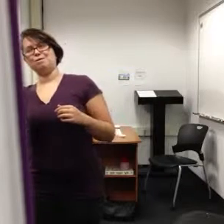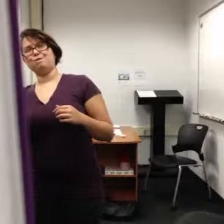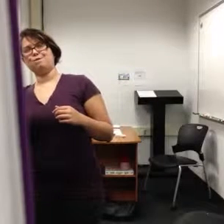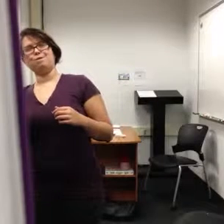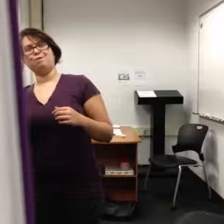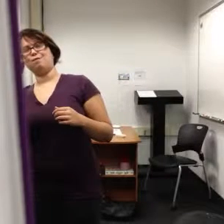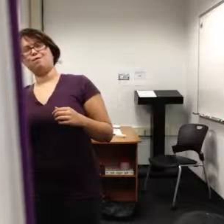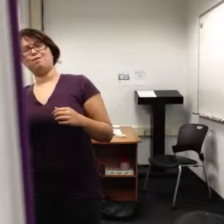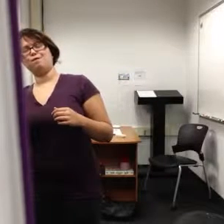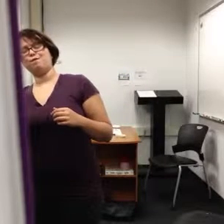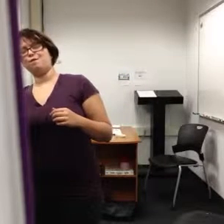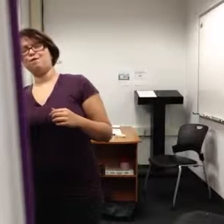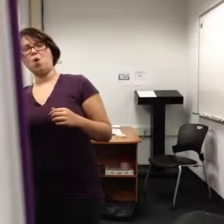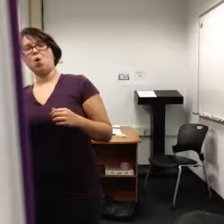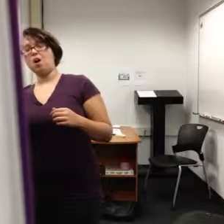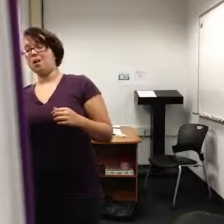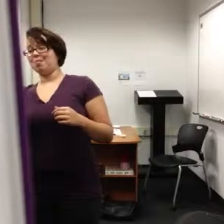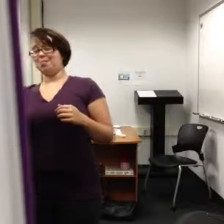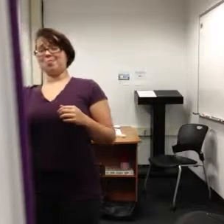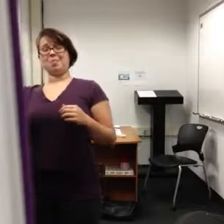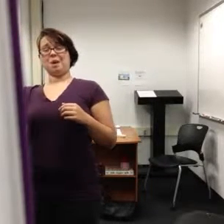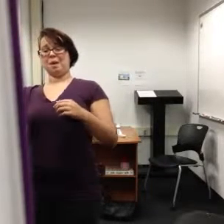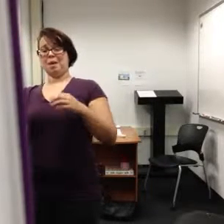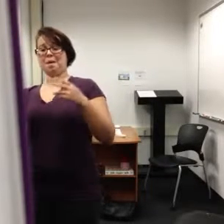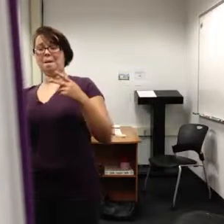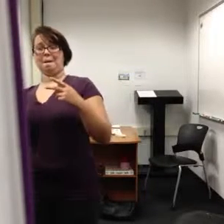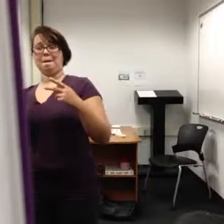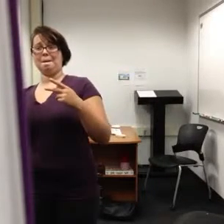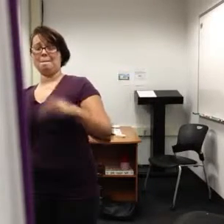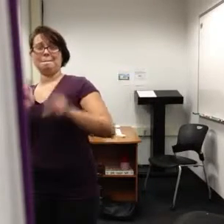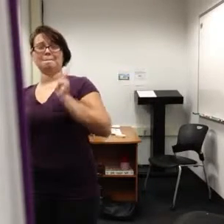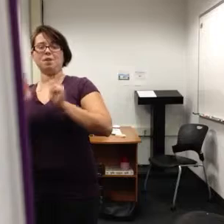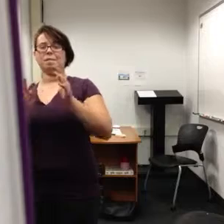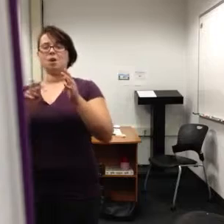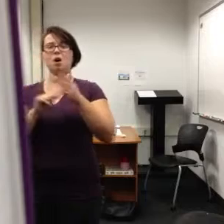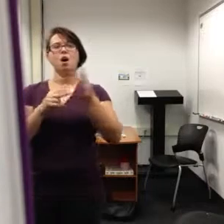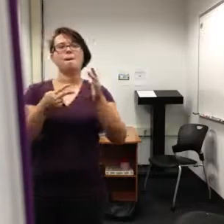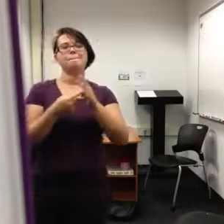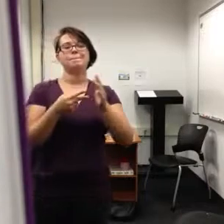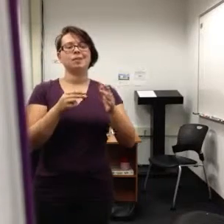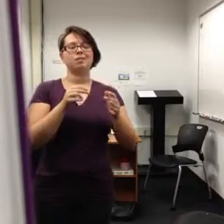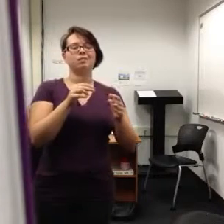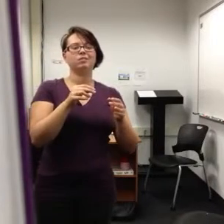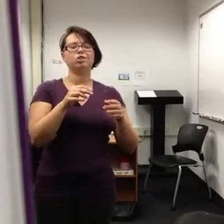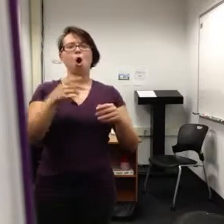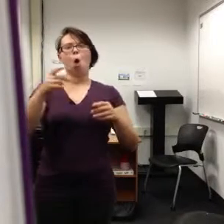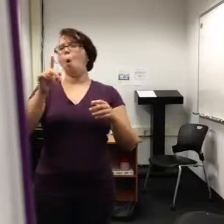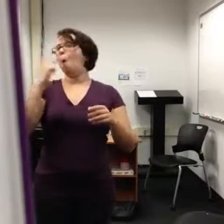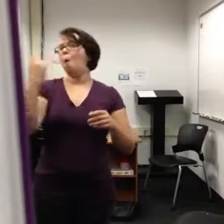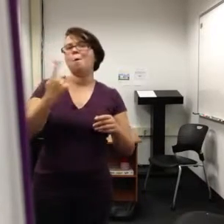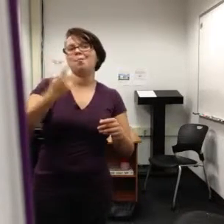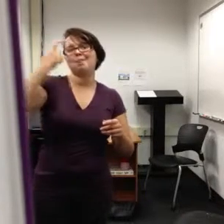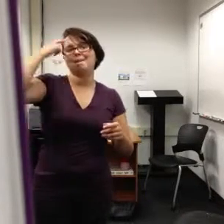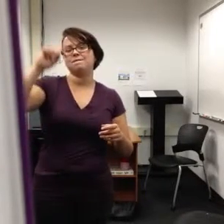of, by, and for one white man in 17, because the requirements to participate in